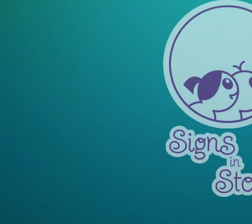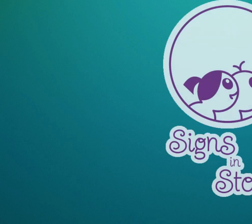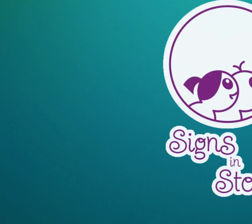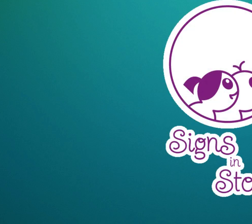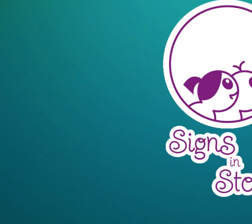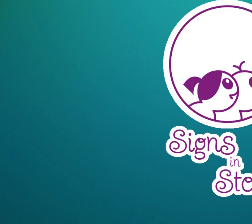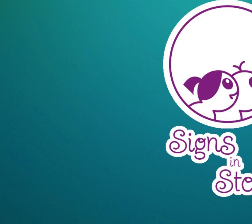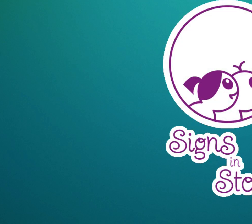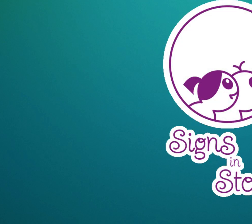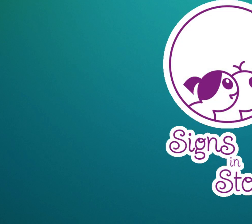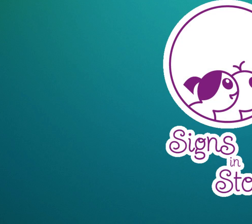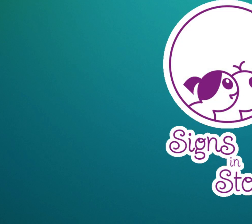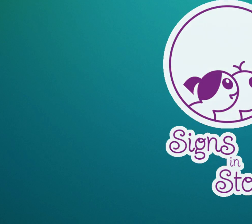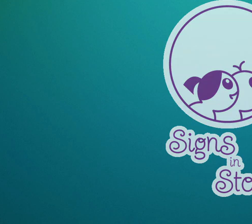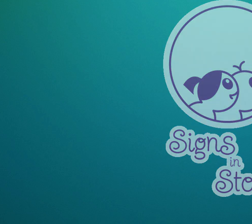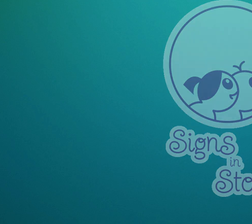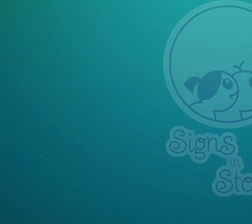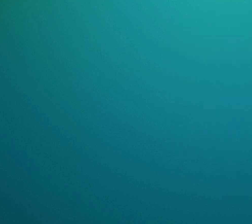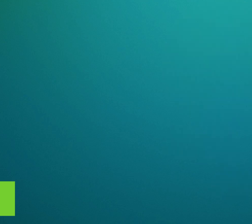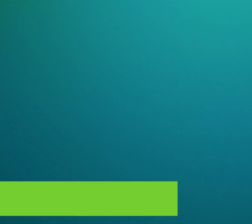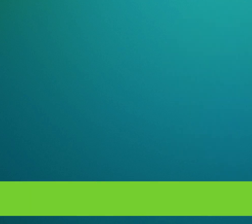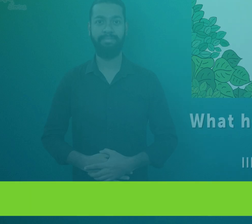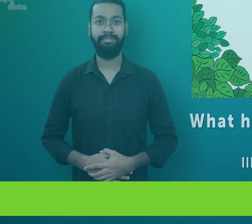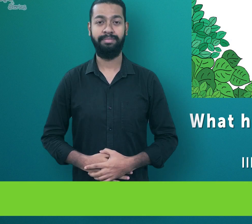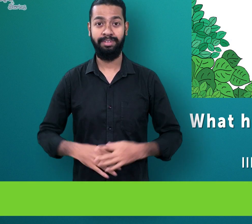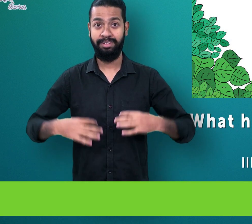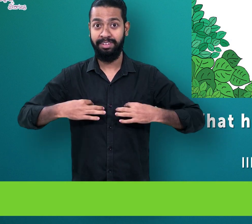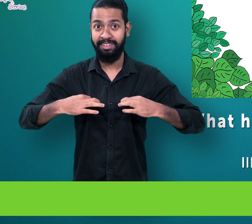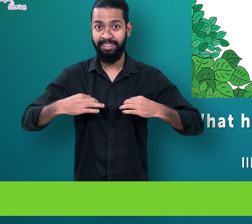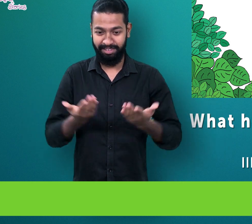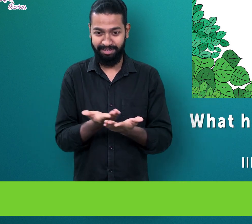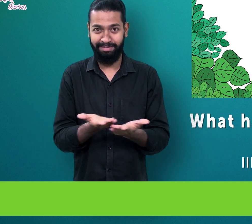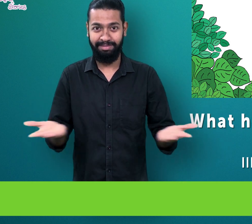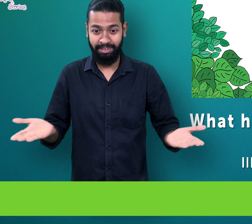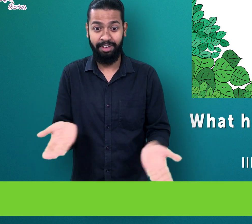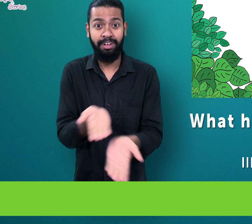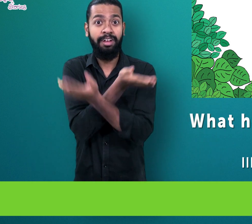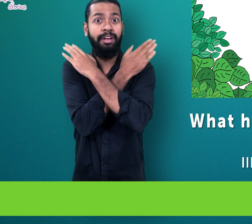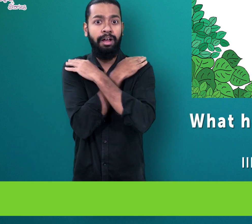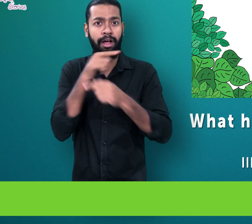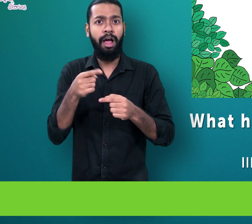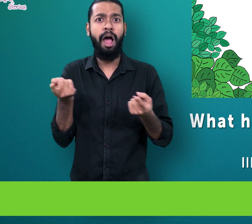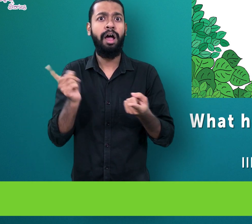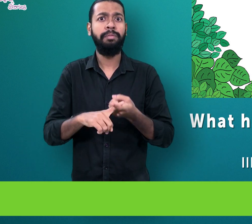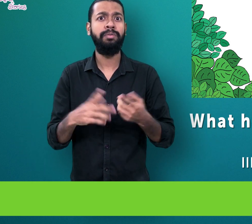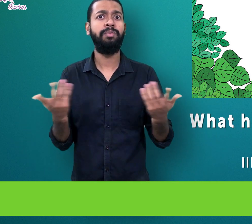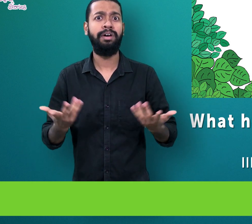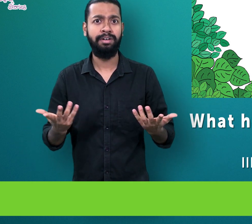Signs in Stories. Level 3. What happened to the shawl? Author Arvind Gupta, illustrator